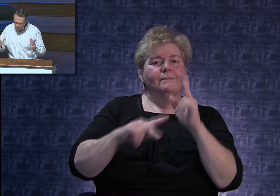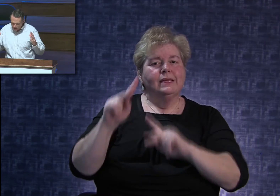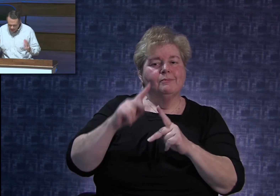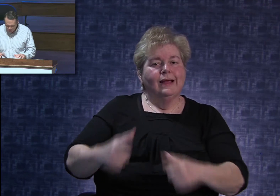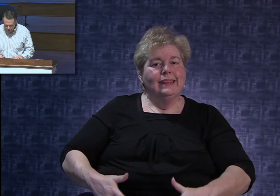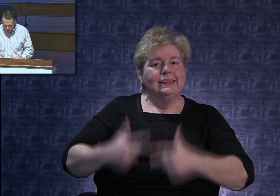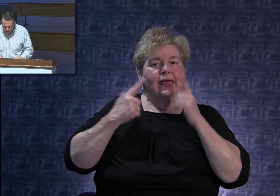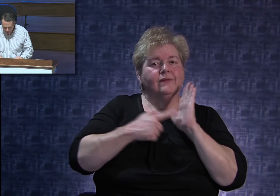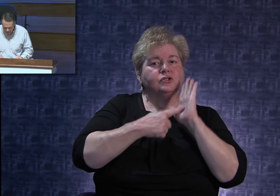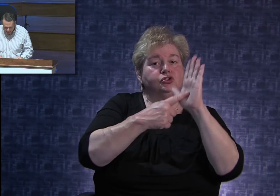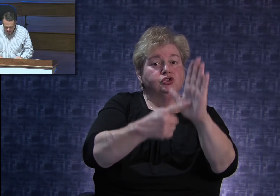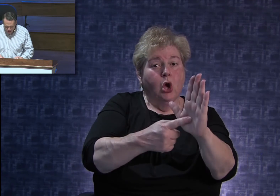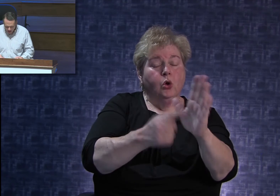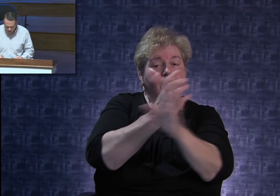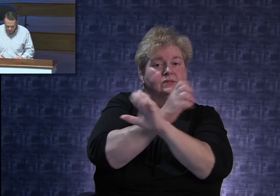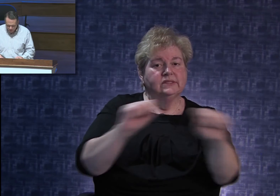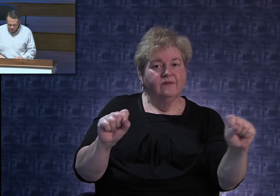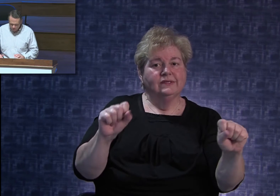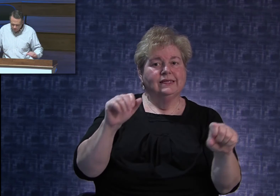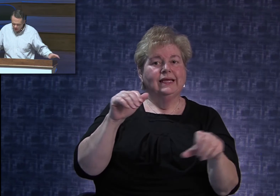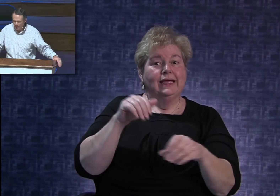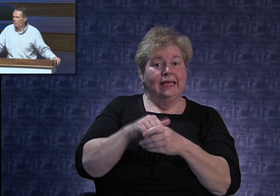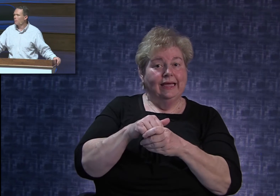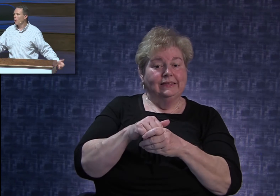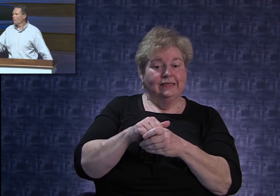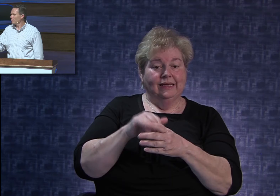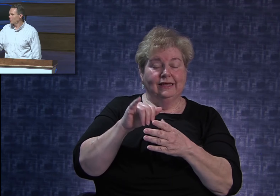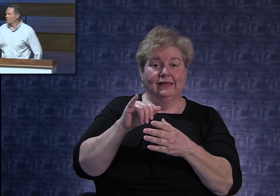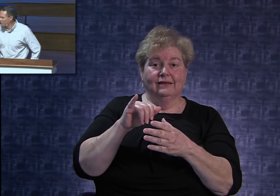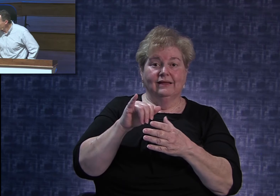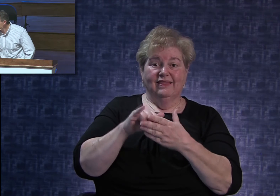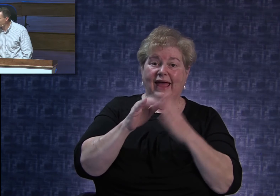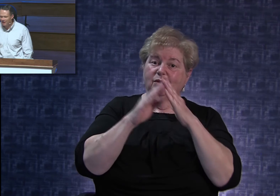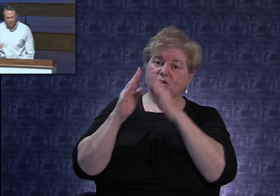within the believing community of Philippi.